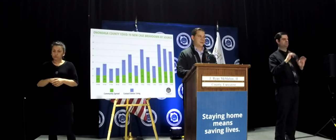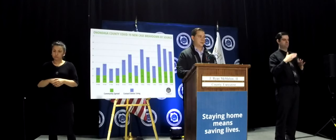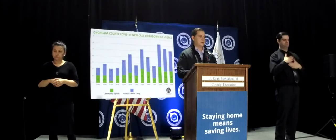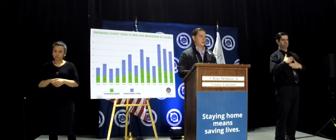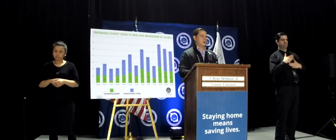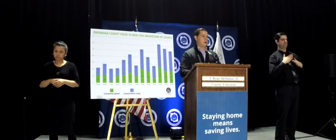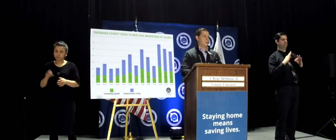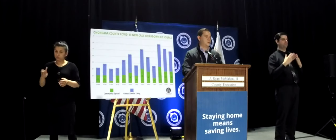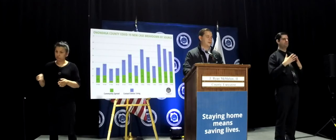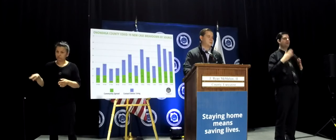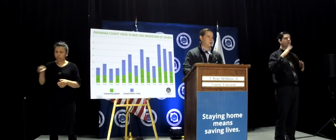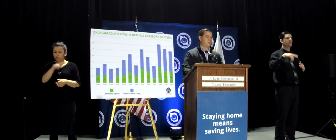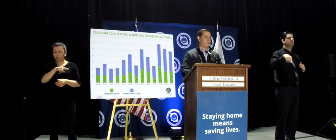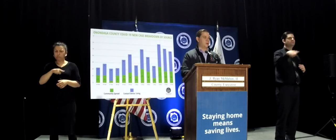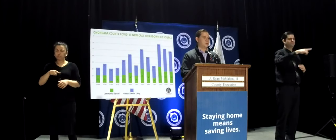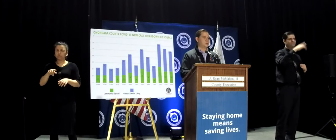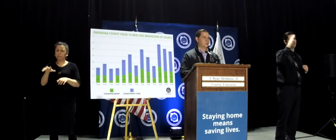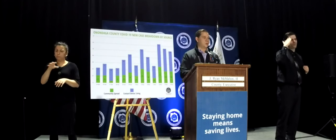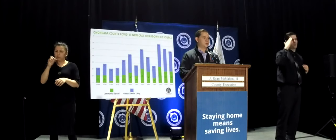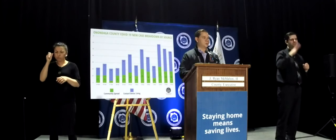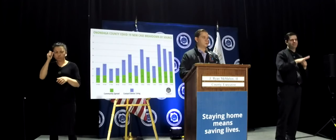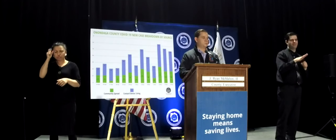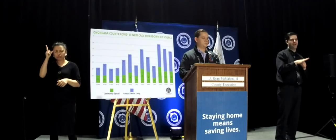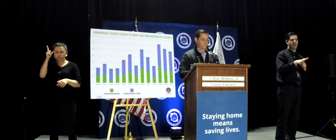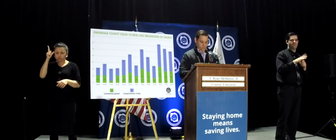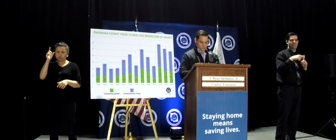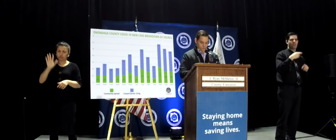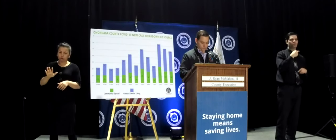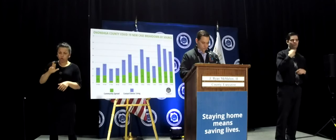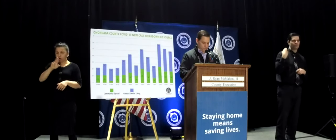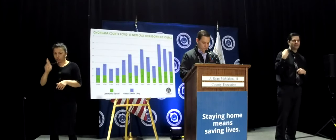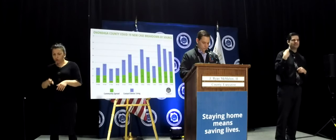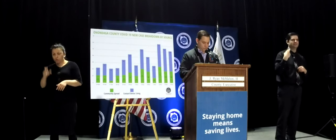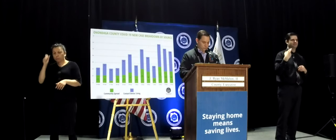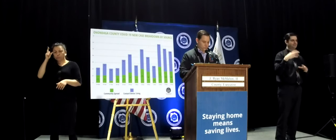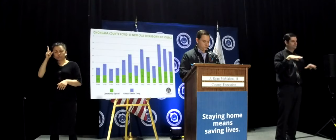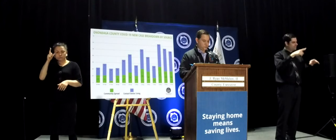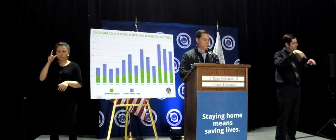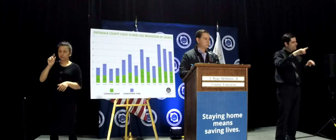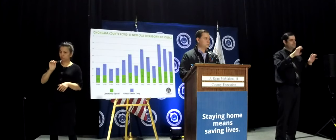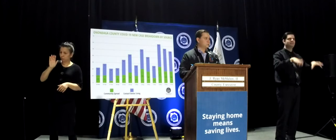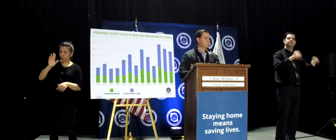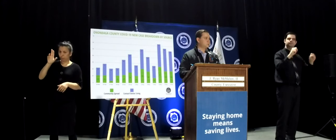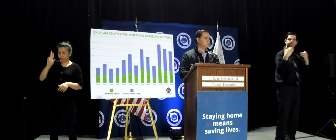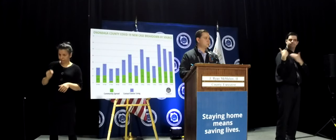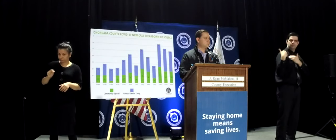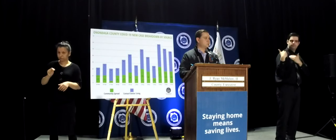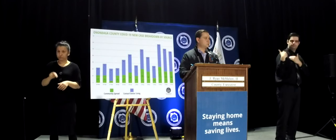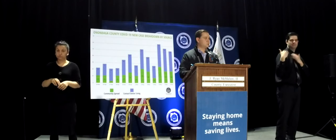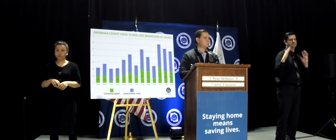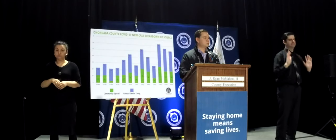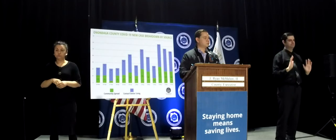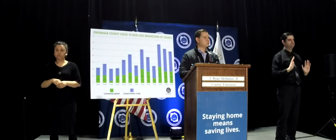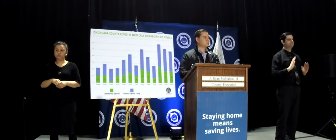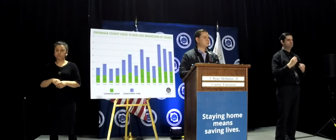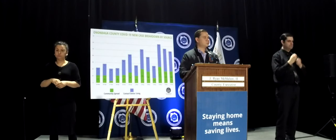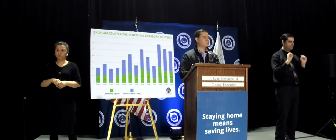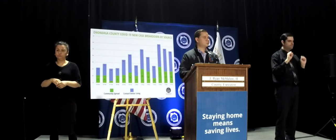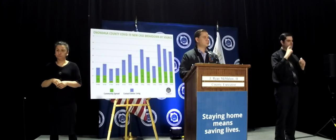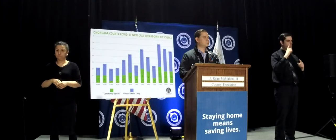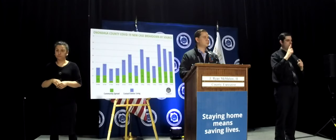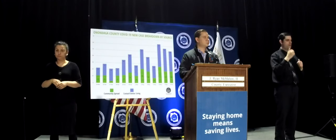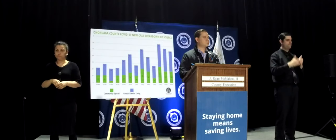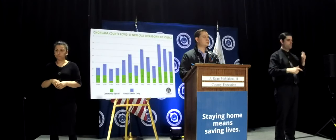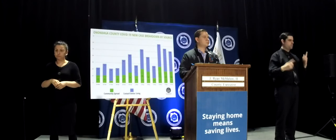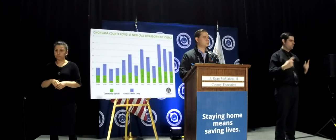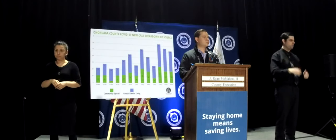they can take responsibility for their own situations. Ryan, these 300 tracers who are going to be trained, those are